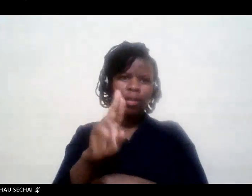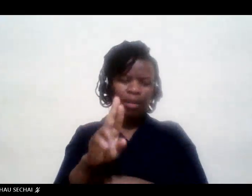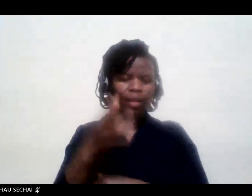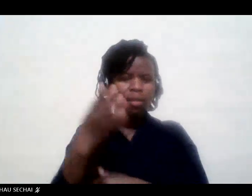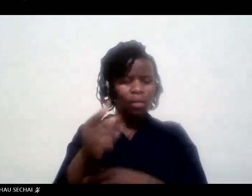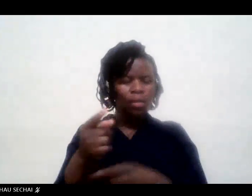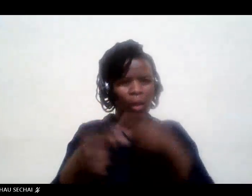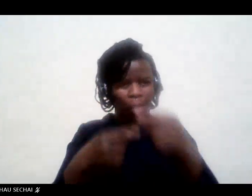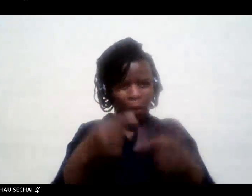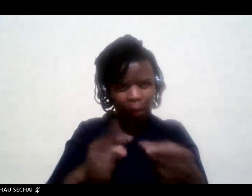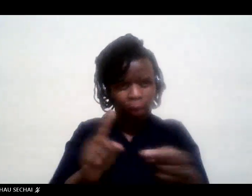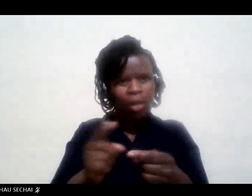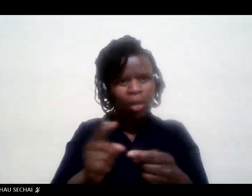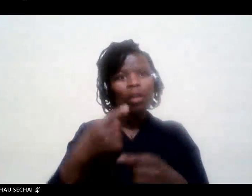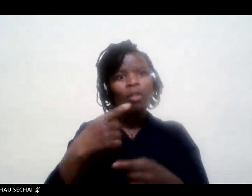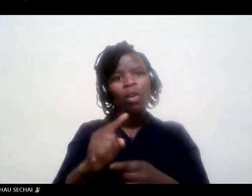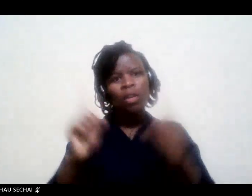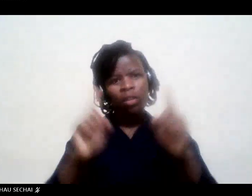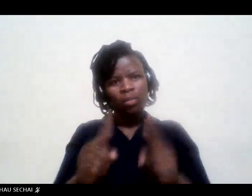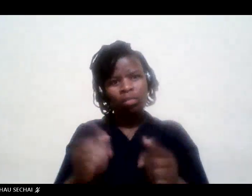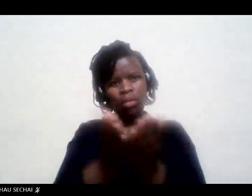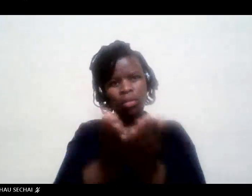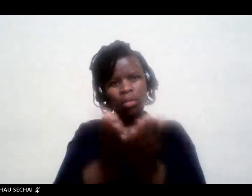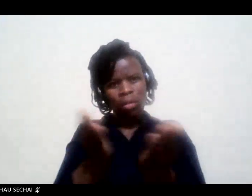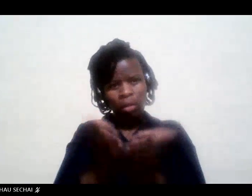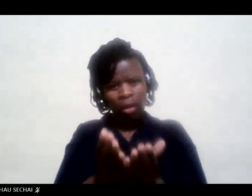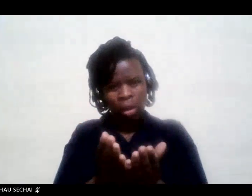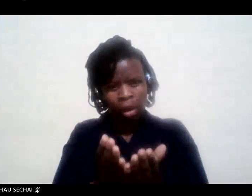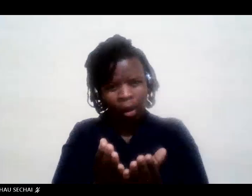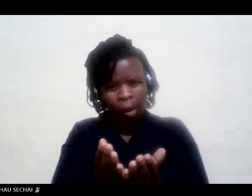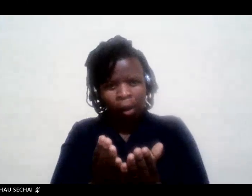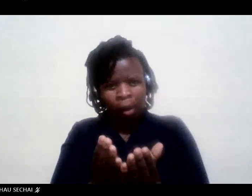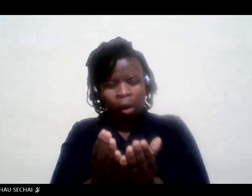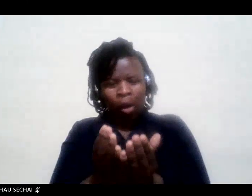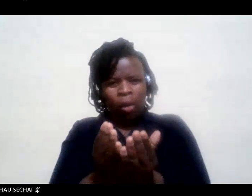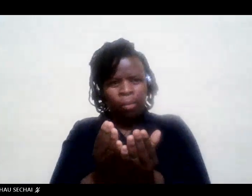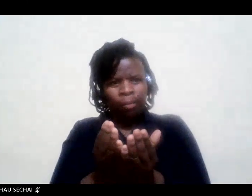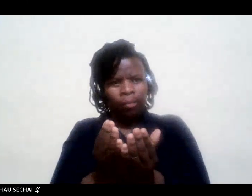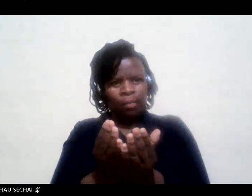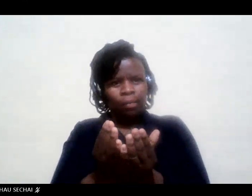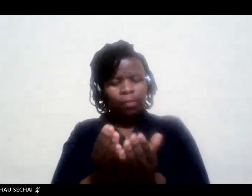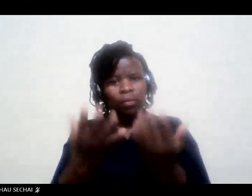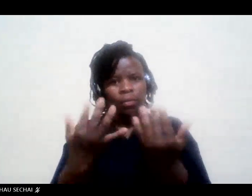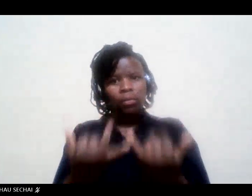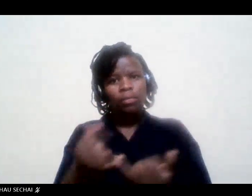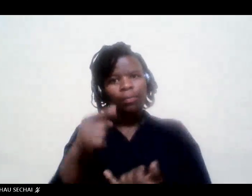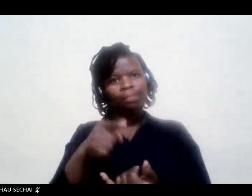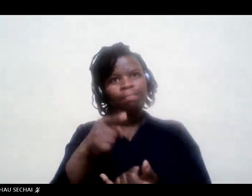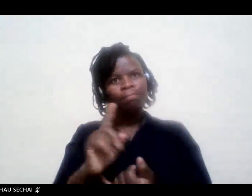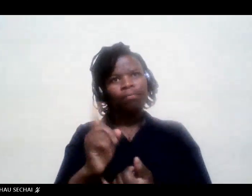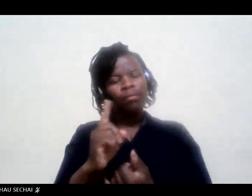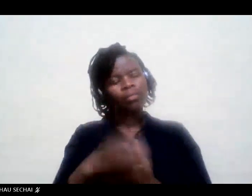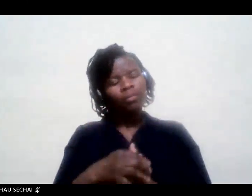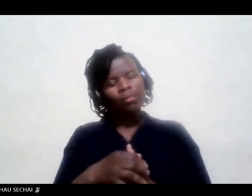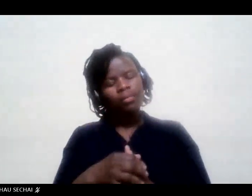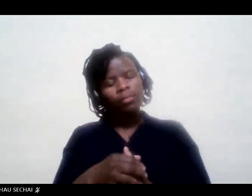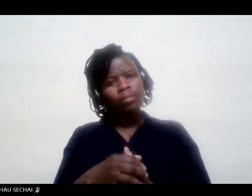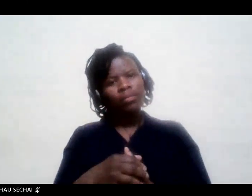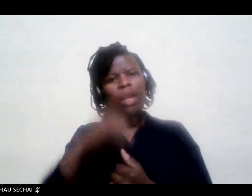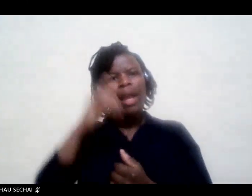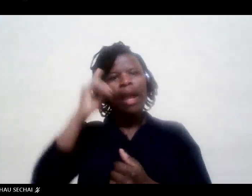Was Was the assumption mainly about, oh, this is the